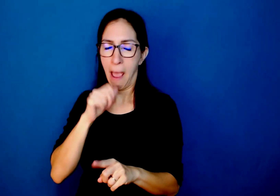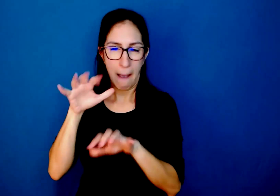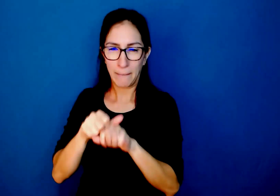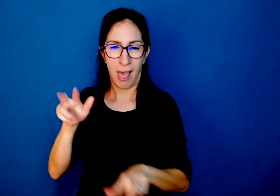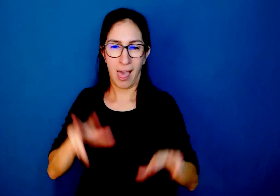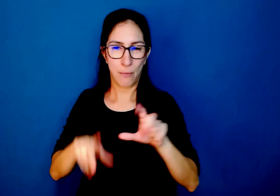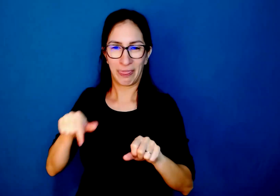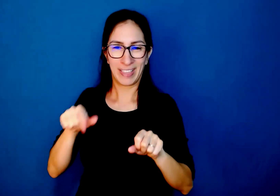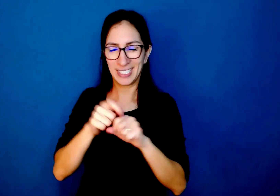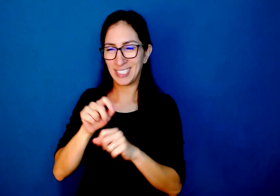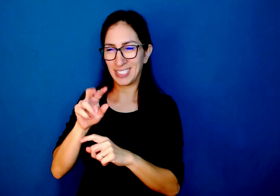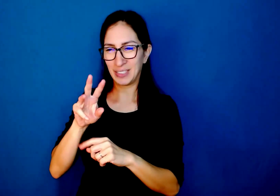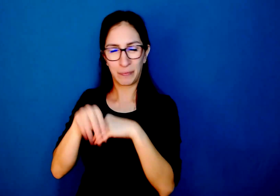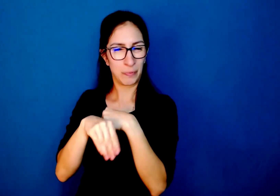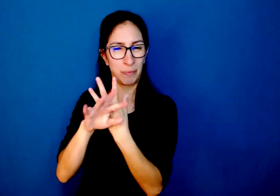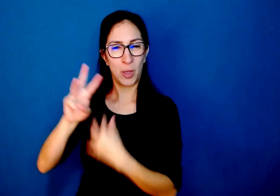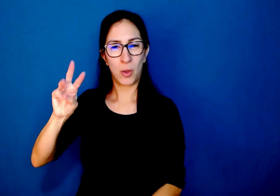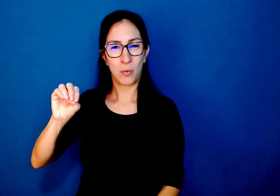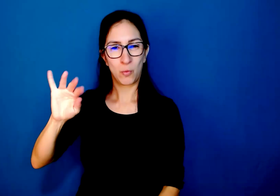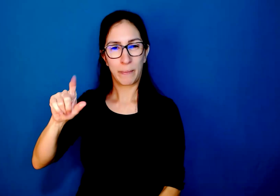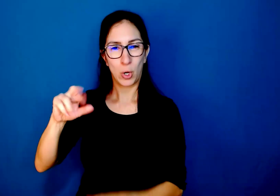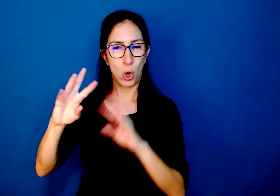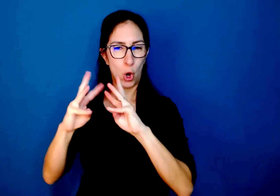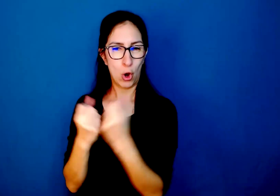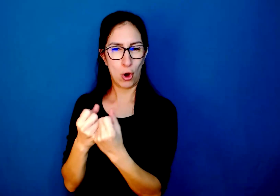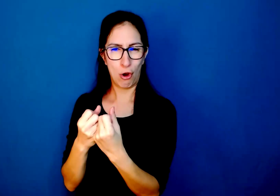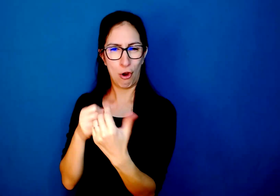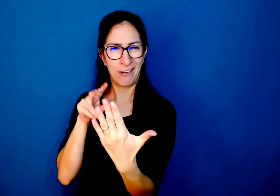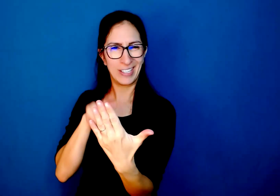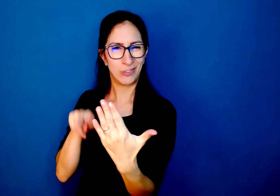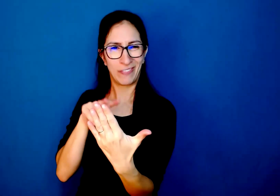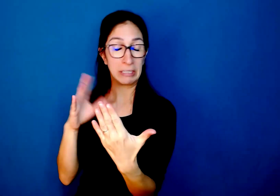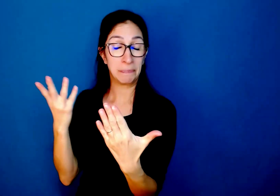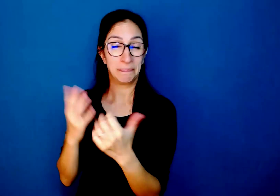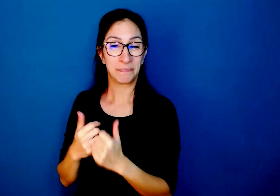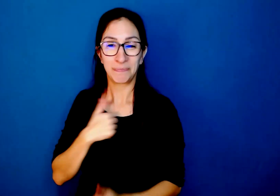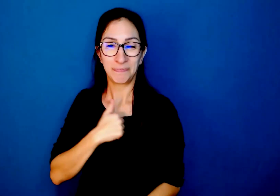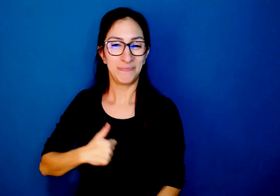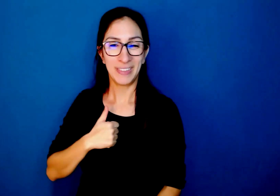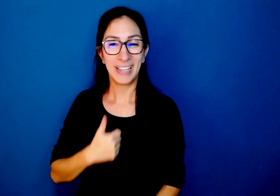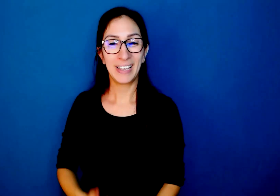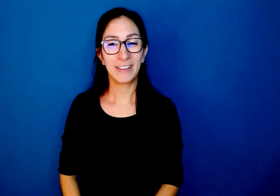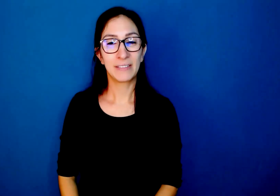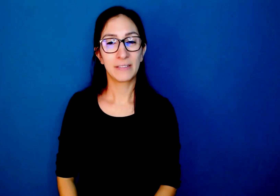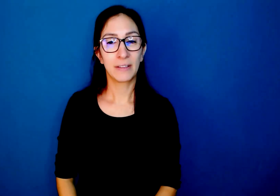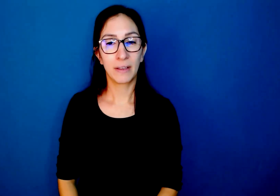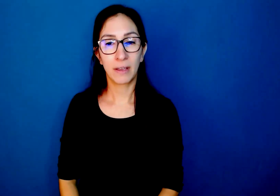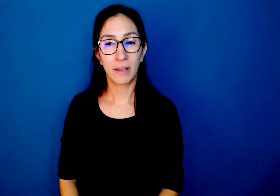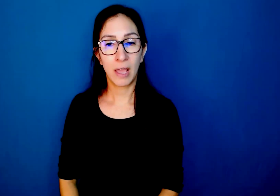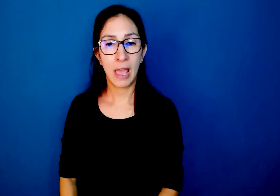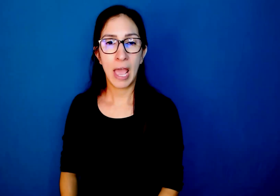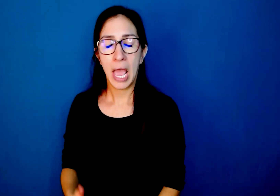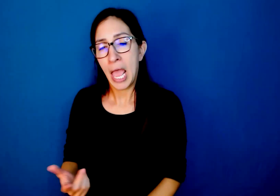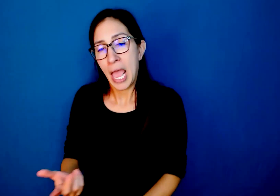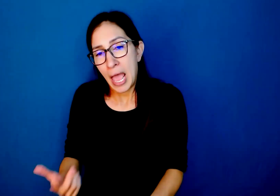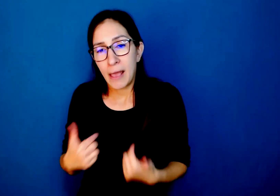um, yeah, I think a lot of the, sorry, um, I would say I think a